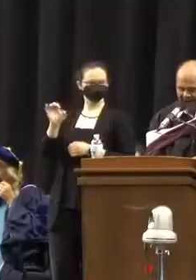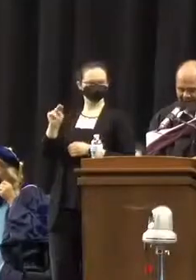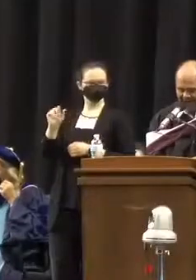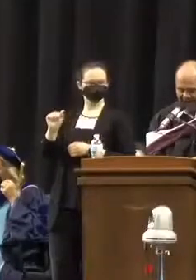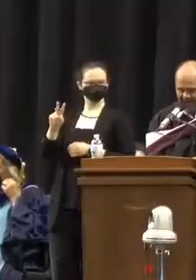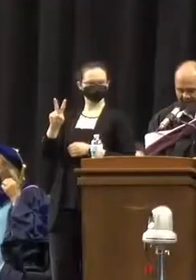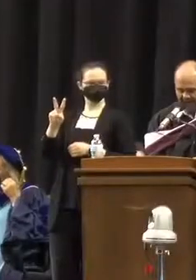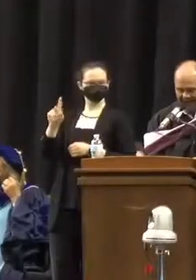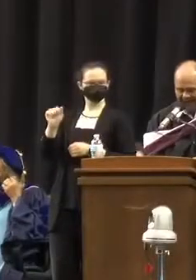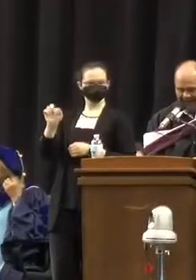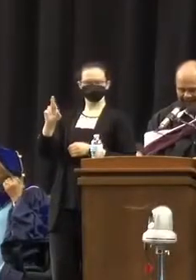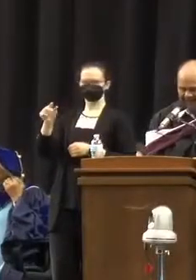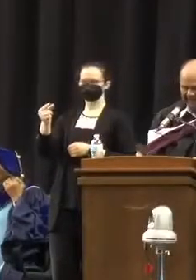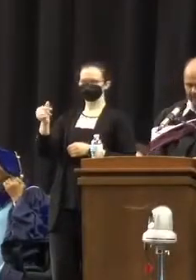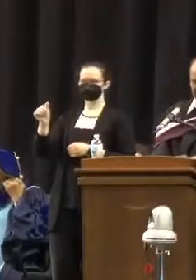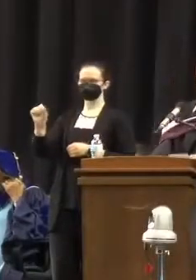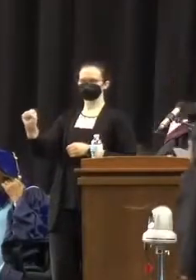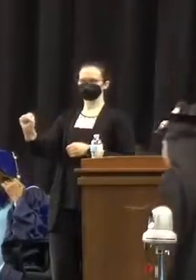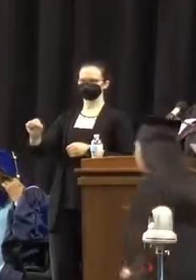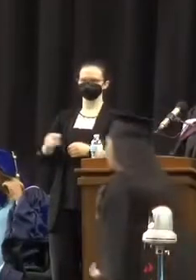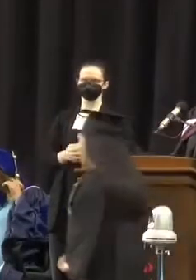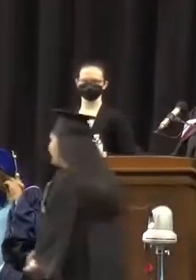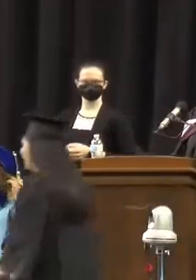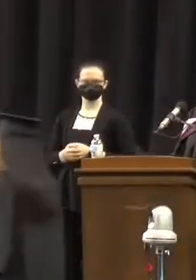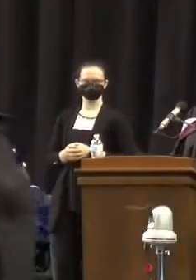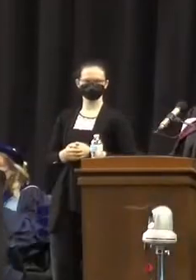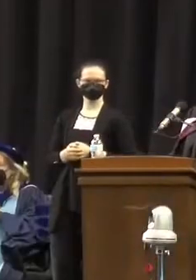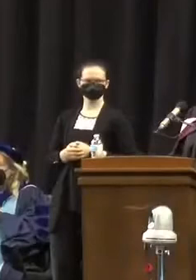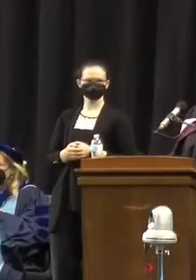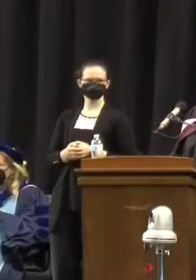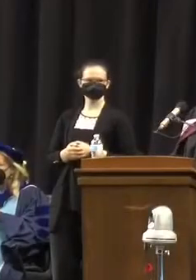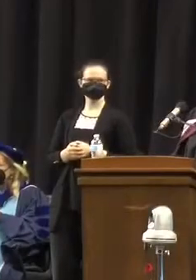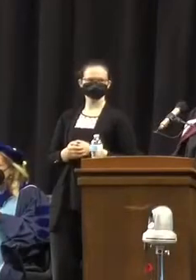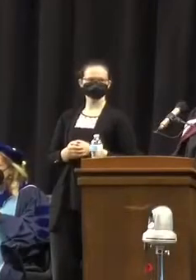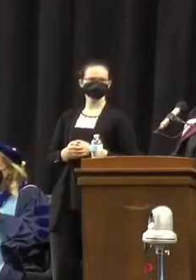Lorena Alexandra Vargas,